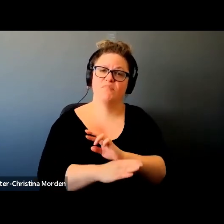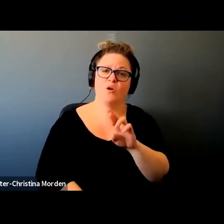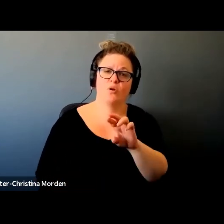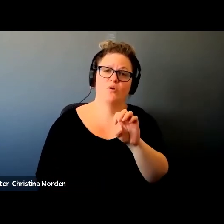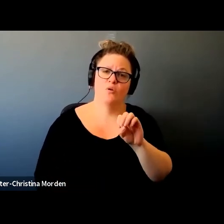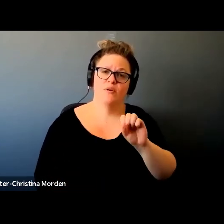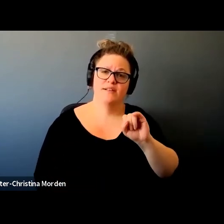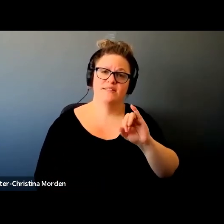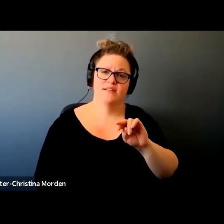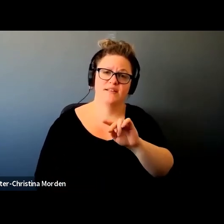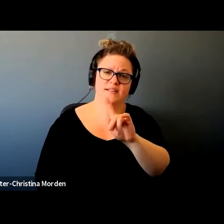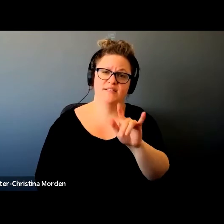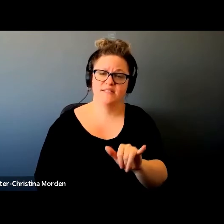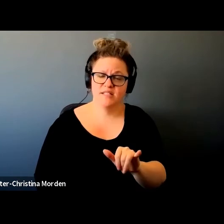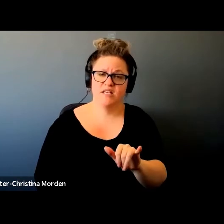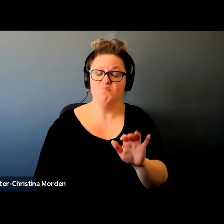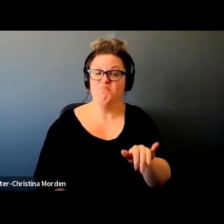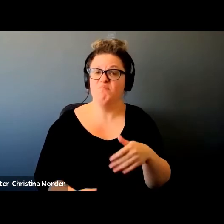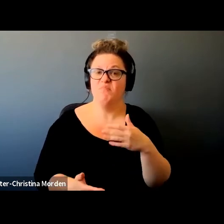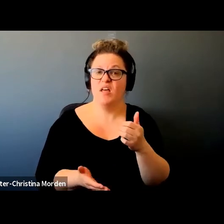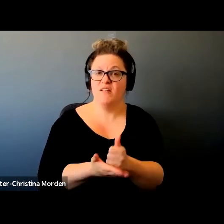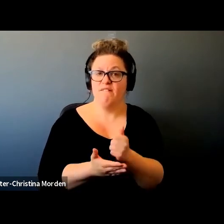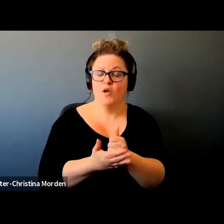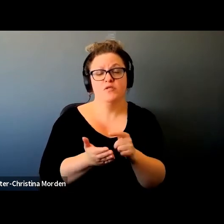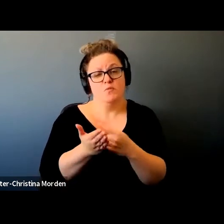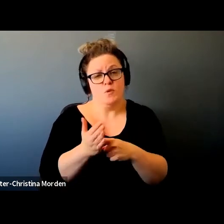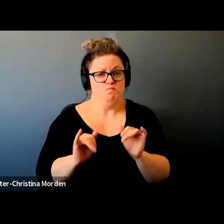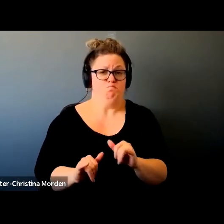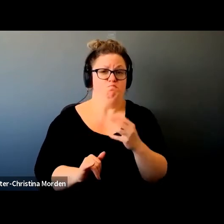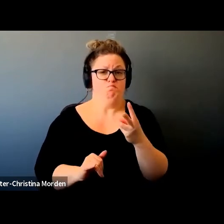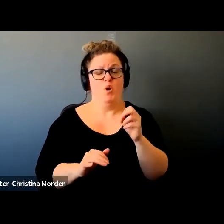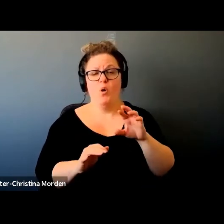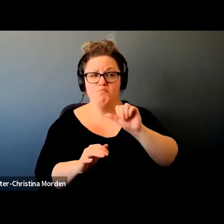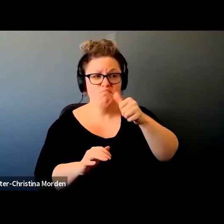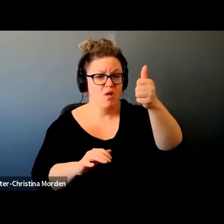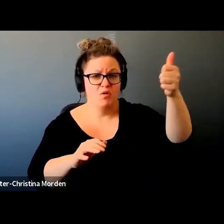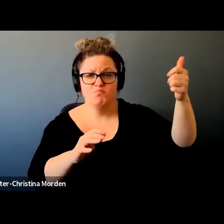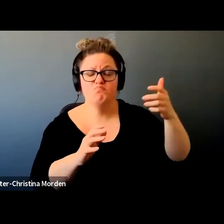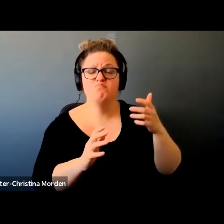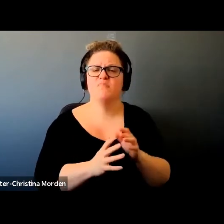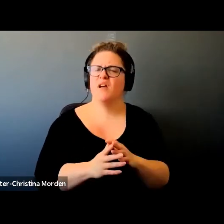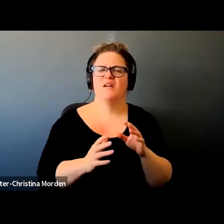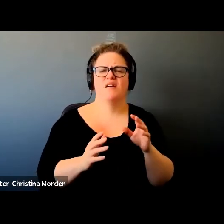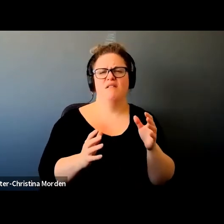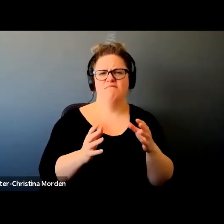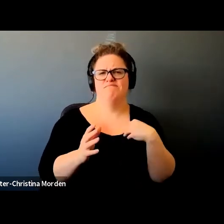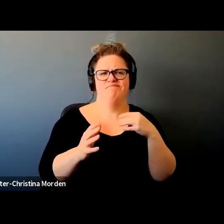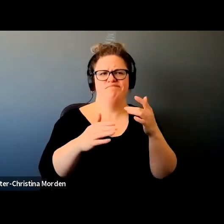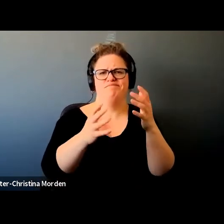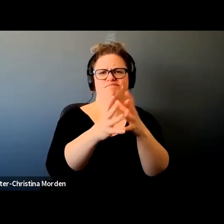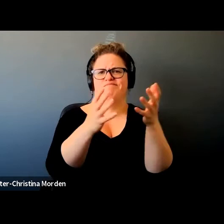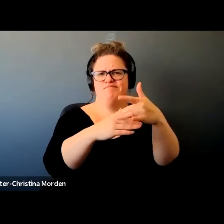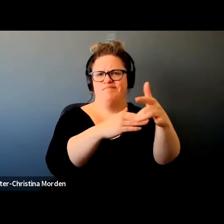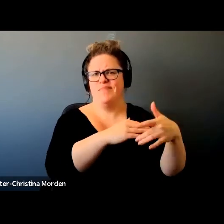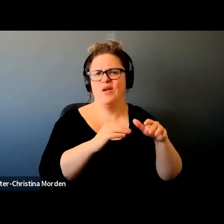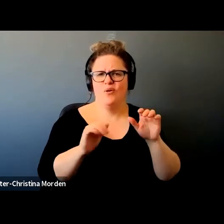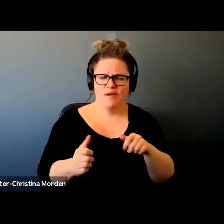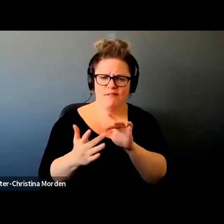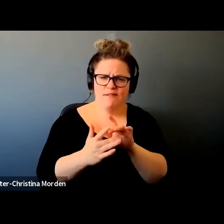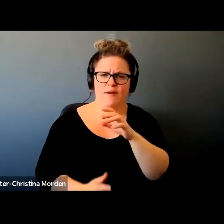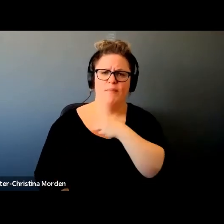away, sometimes it's in your own city or focused on art. There are lots of residencies you can find out online. You can find out through the Manitoba Arts